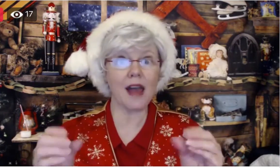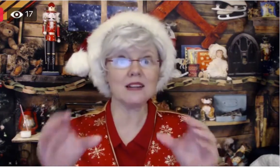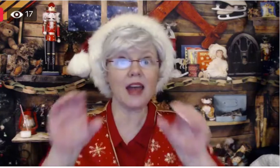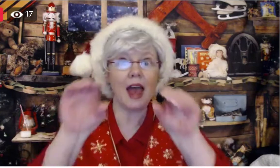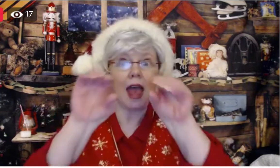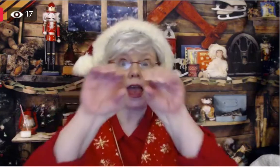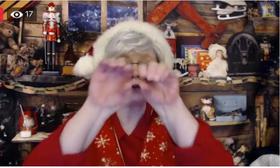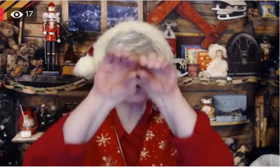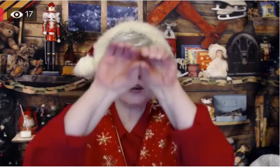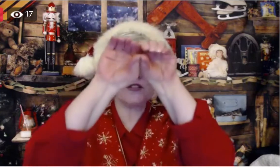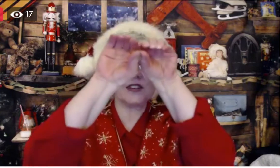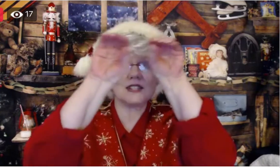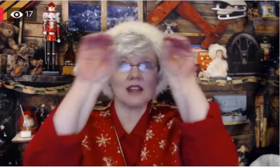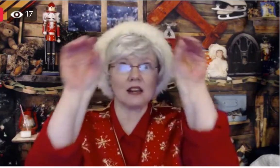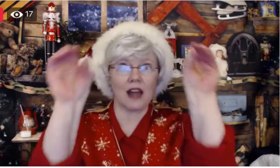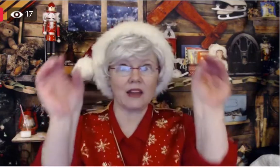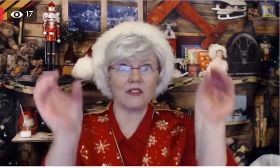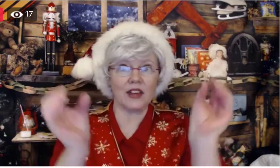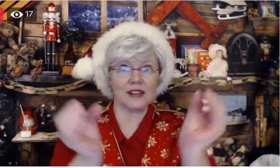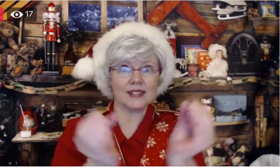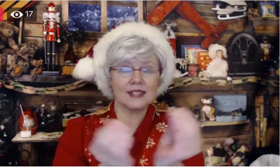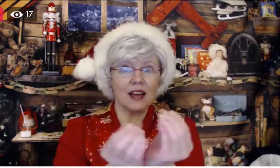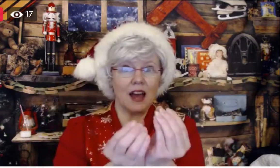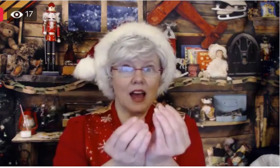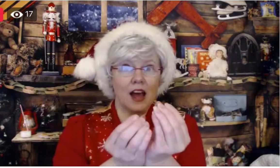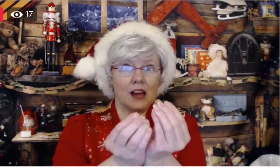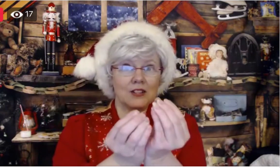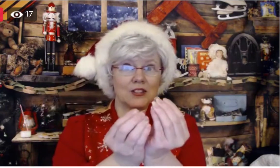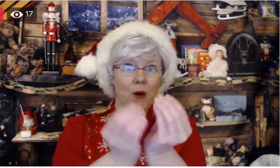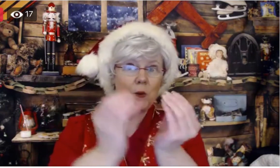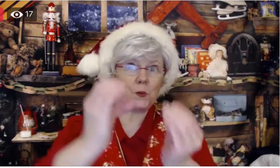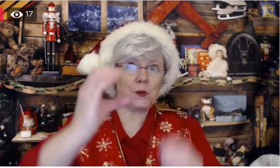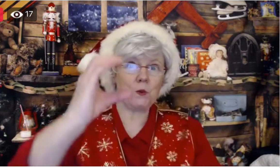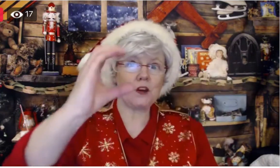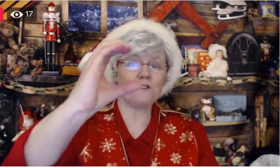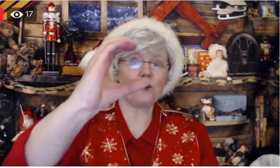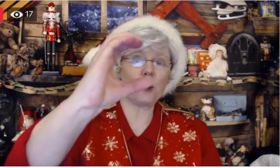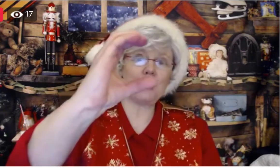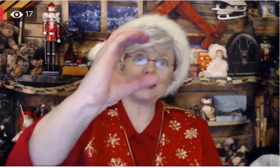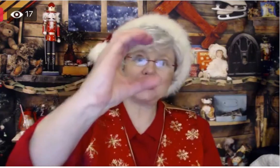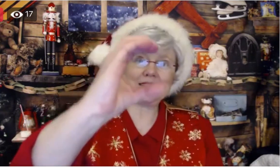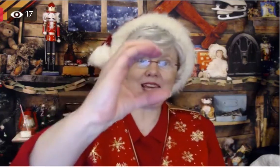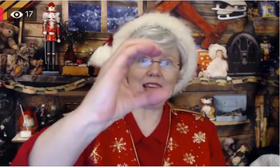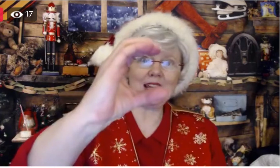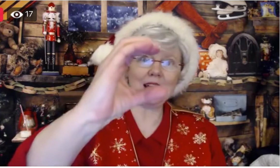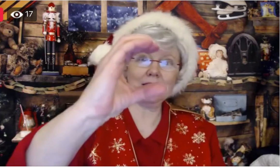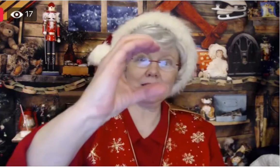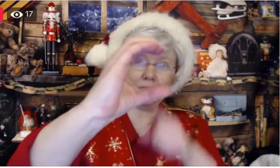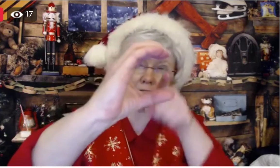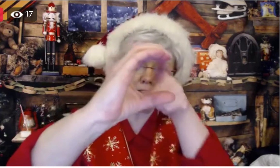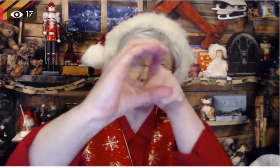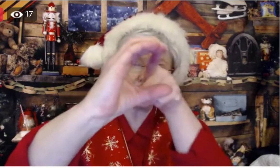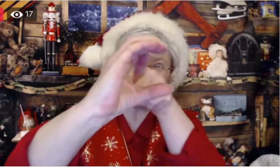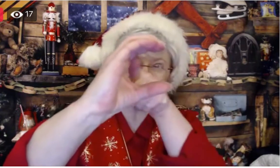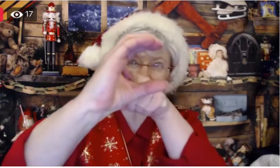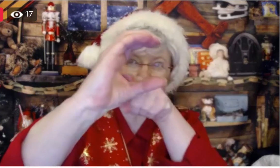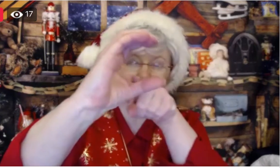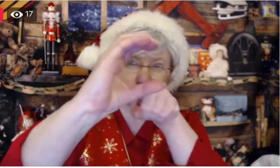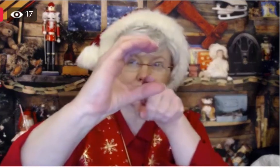sign, and wreath is done like this. So we want to form a C, and you can see that this looks